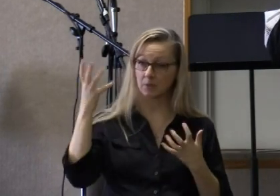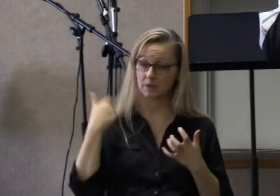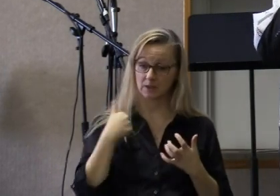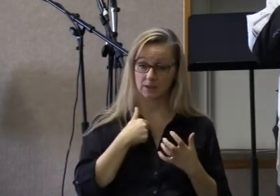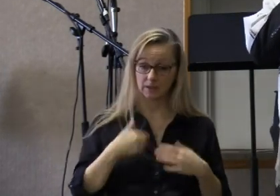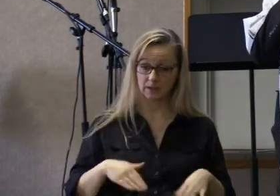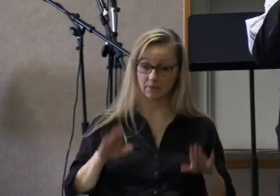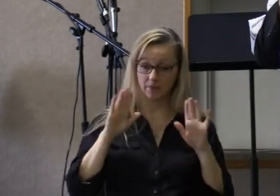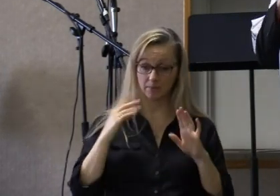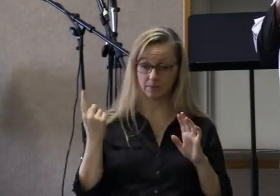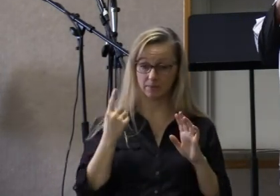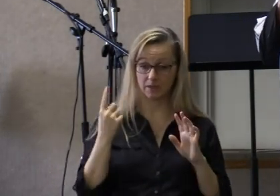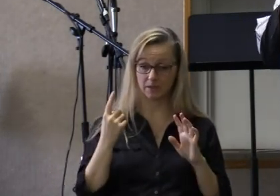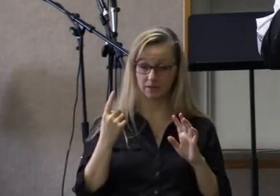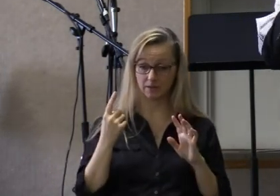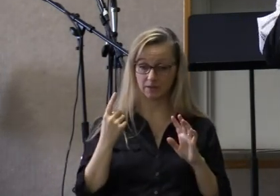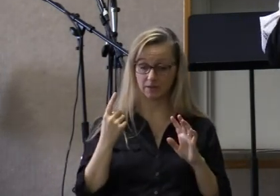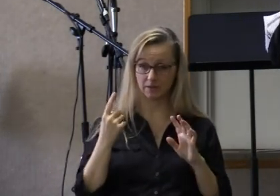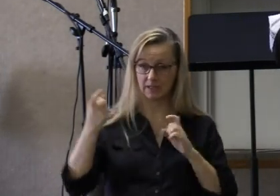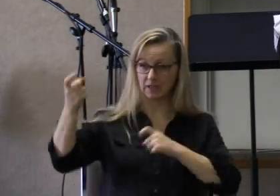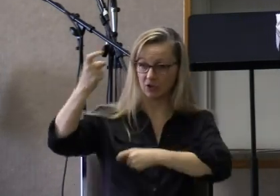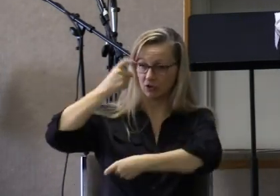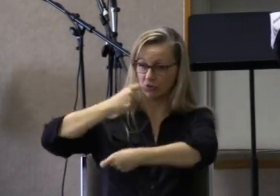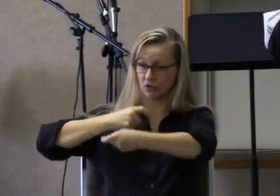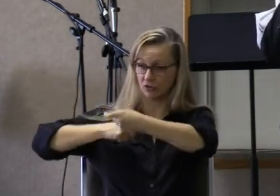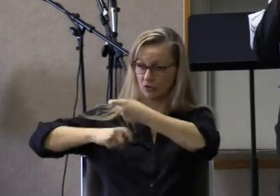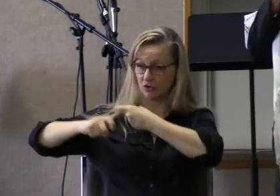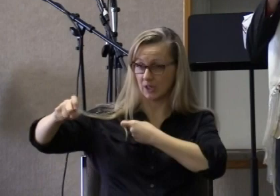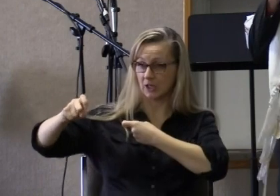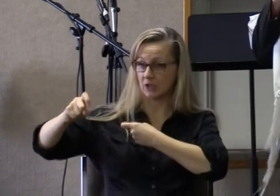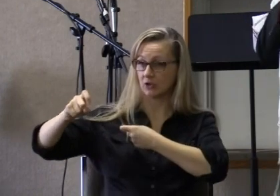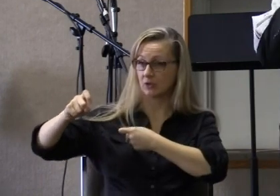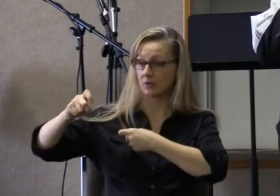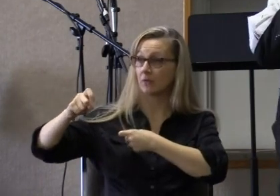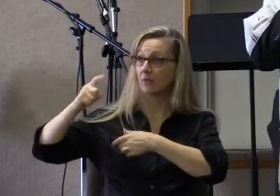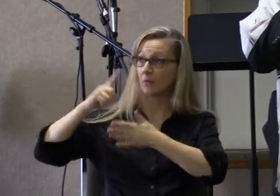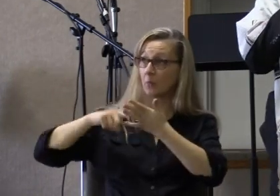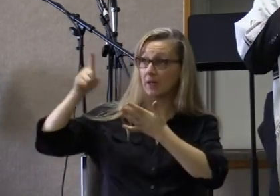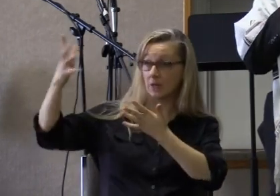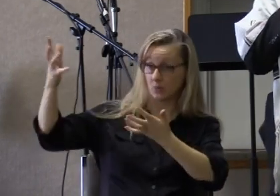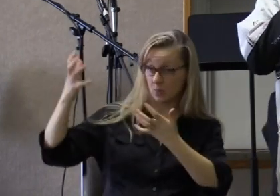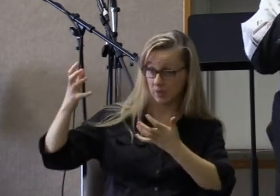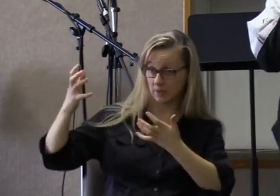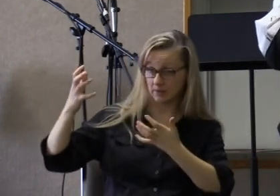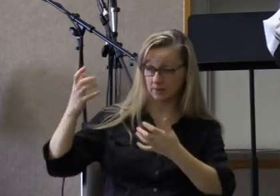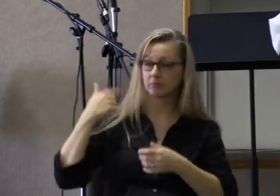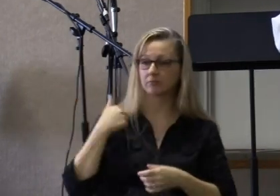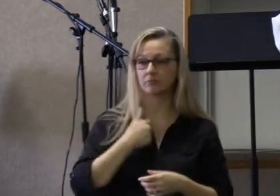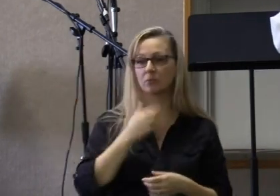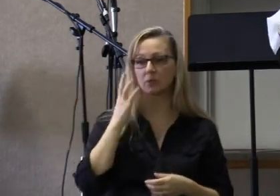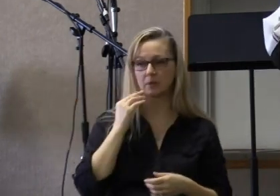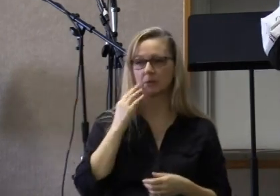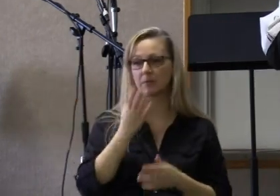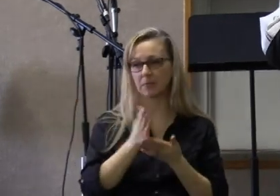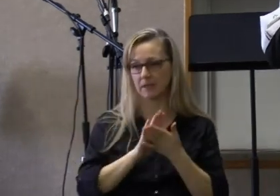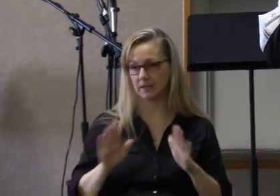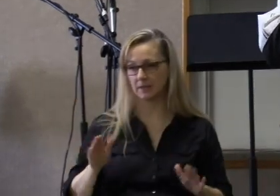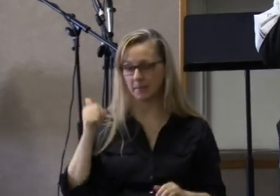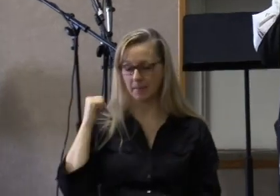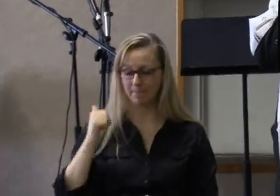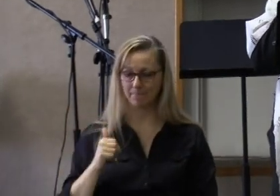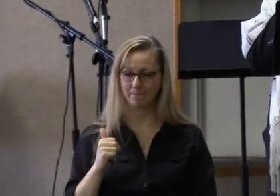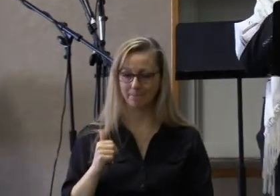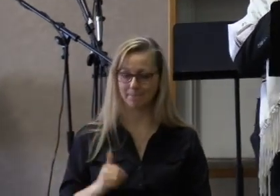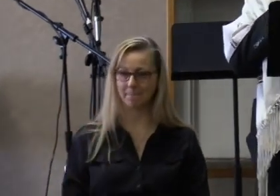an increase in the fruit of the Spirit. Galatians chapter 5, verses 20 through to 23 tell us